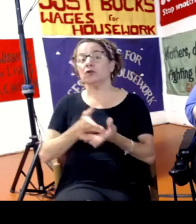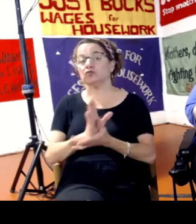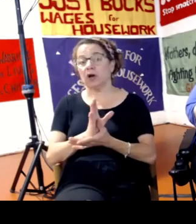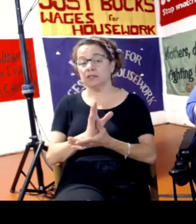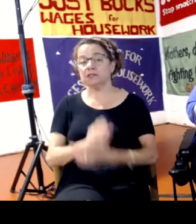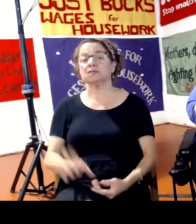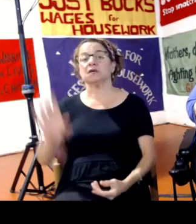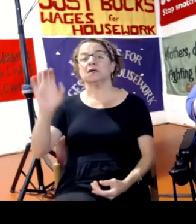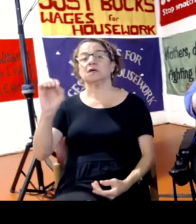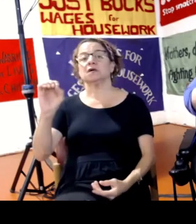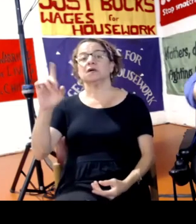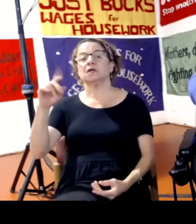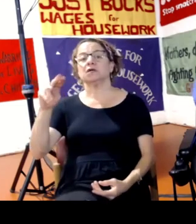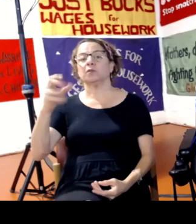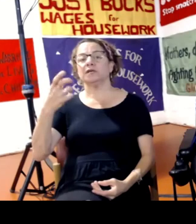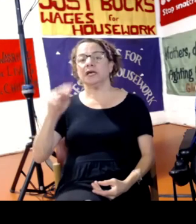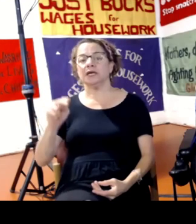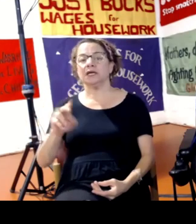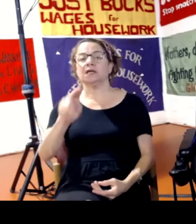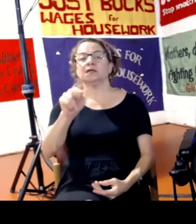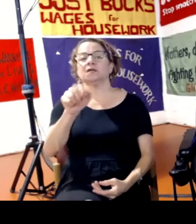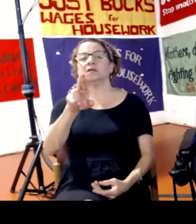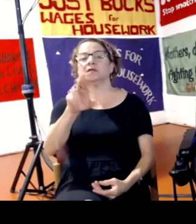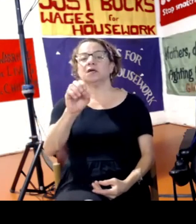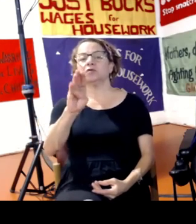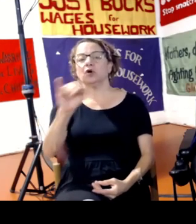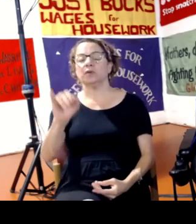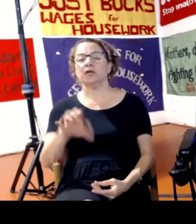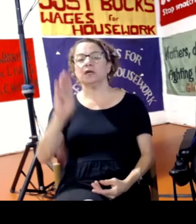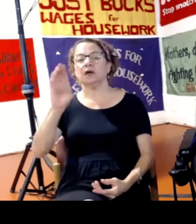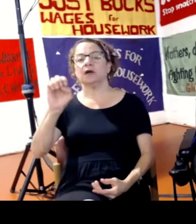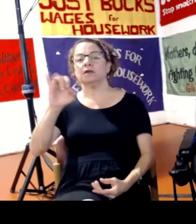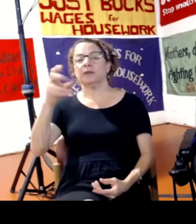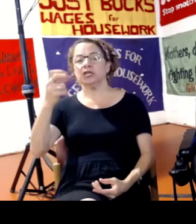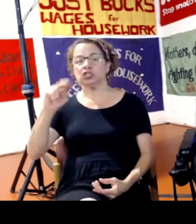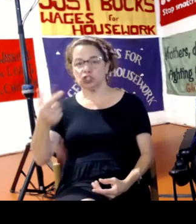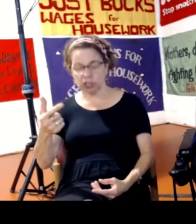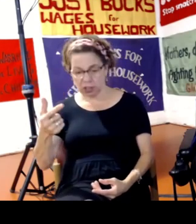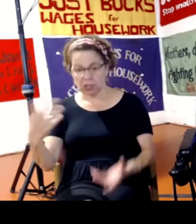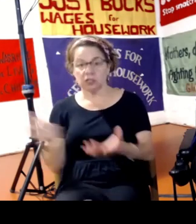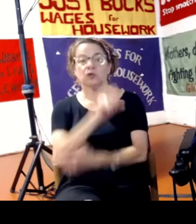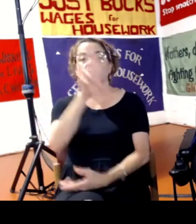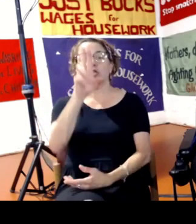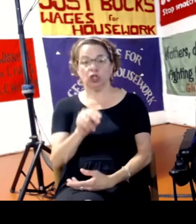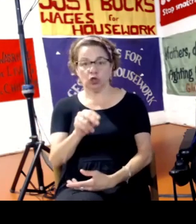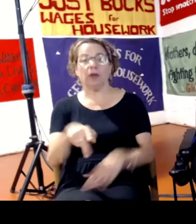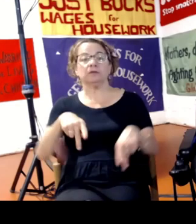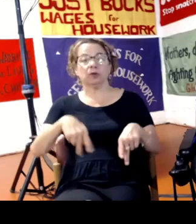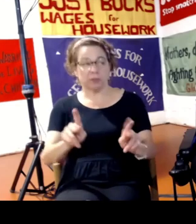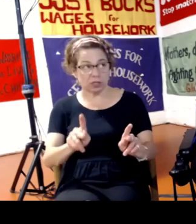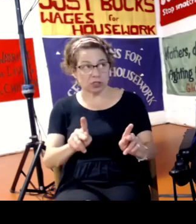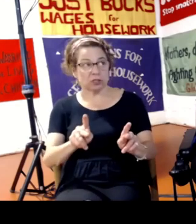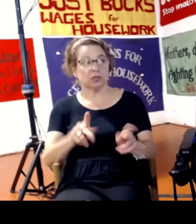Copenhagen, then in Nairobi, then in Beijing, to win the UN resolution to count women's unwaged